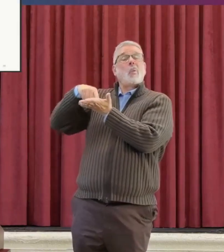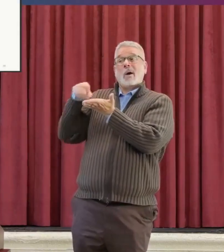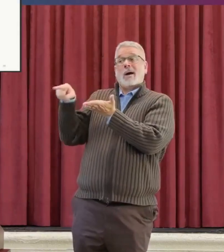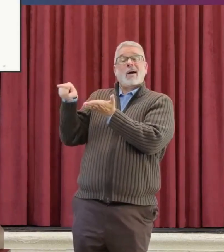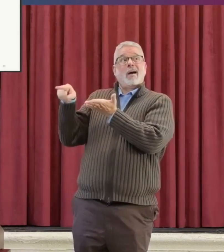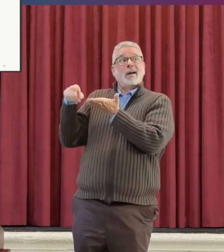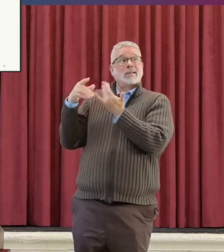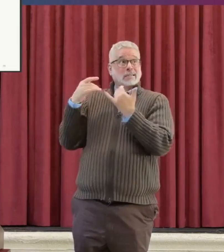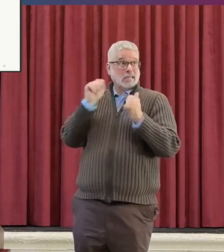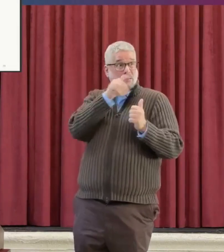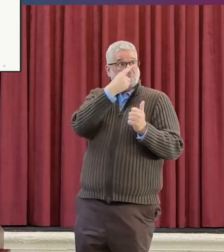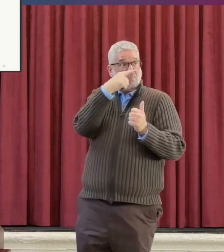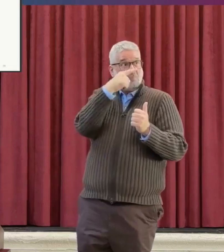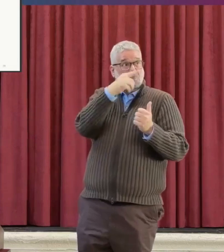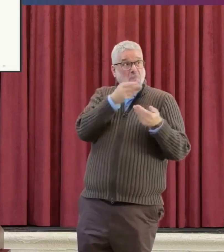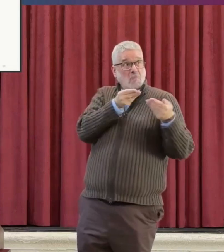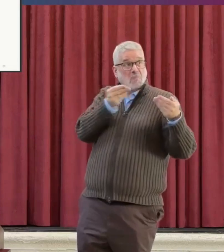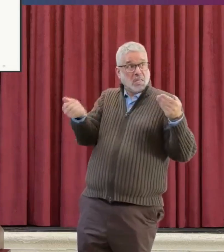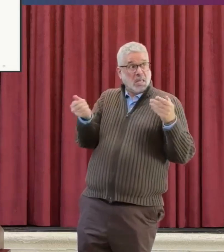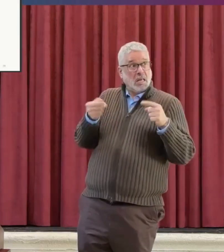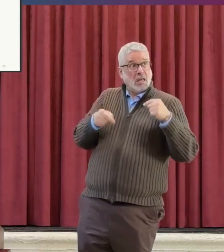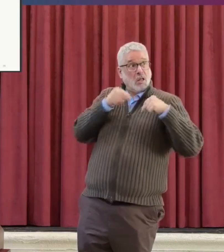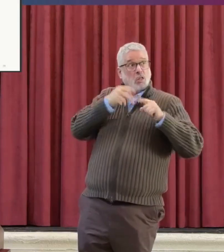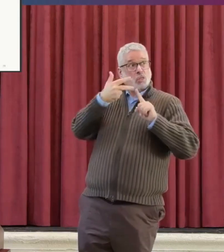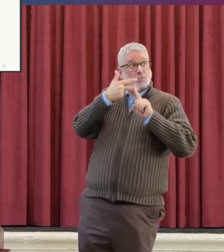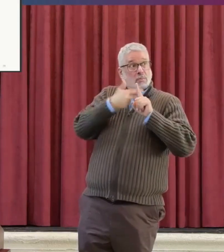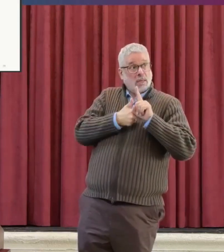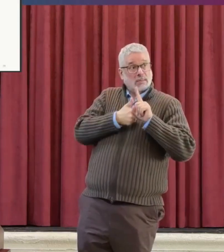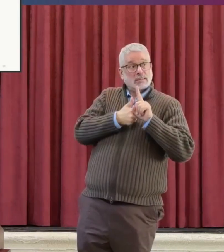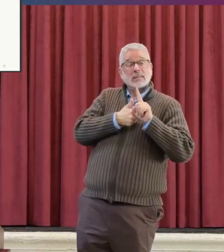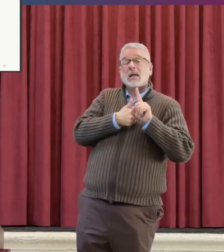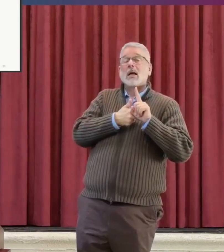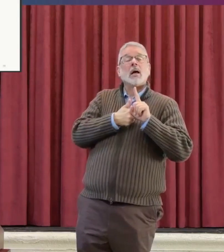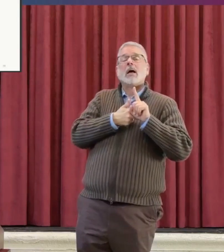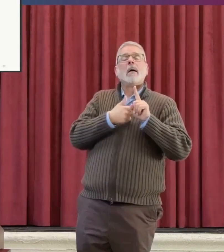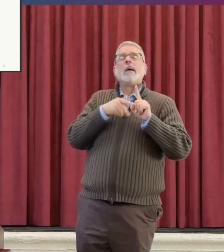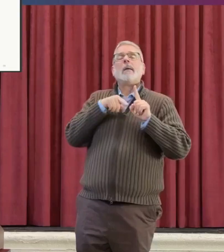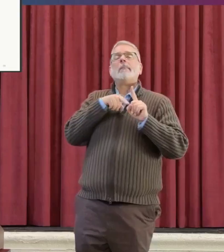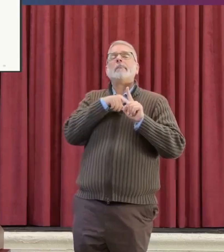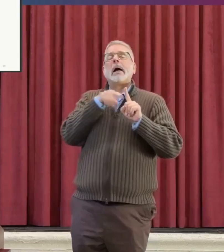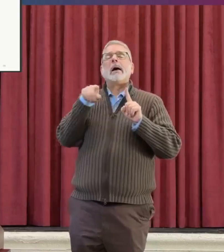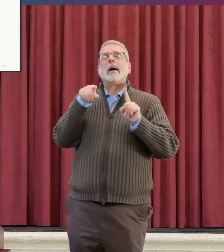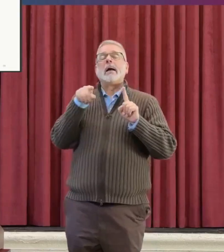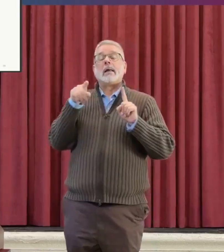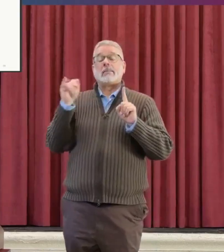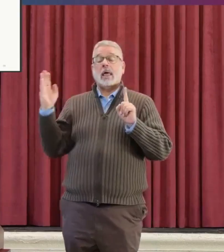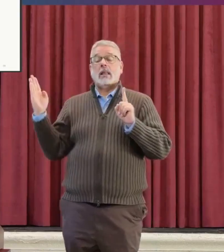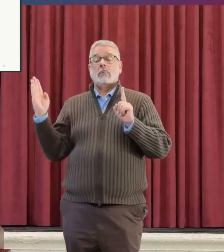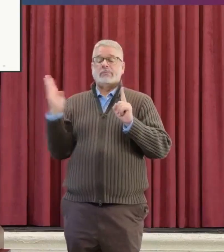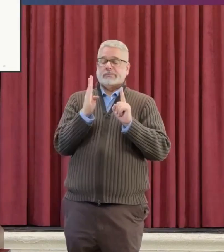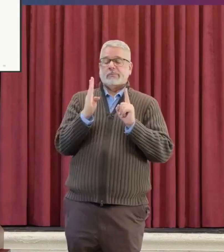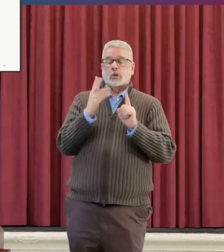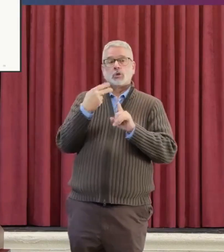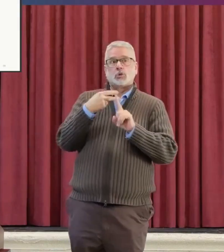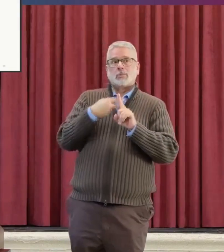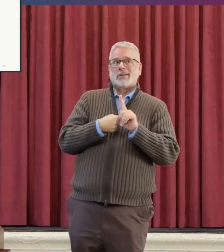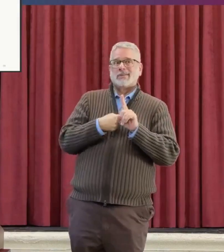effective date up to 3 months currently, but in 2027 it becomes up to 2 months.